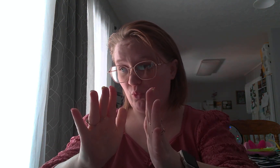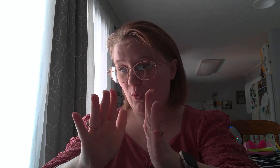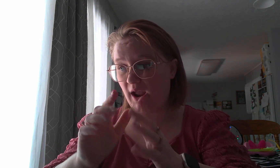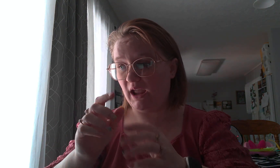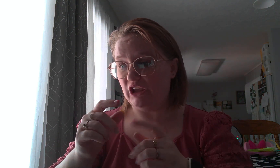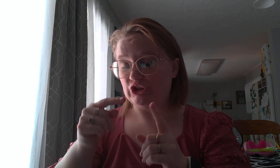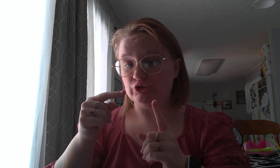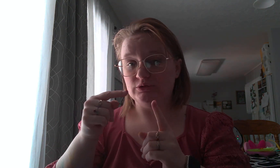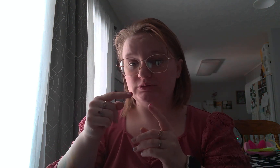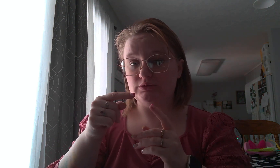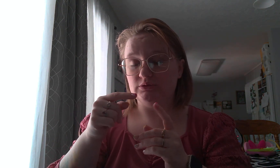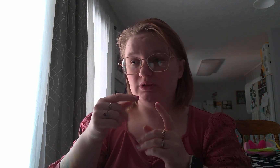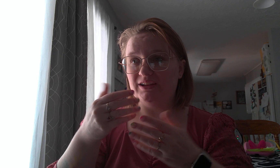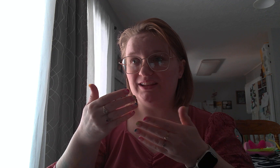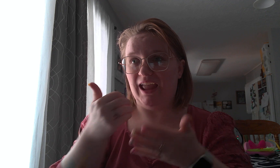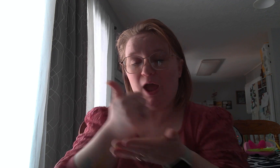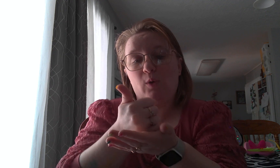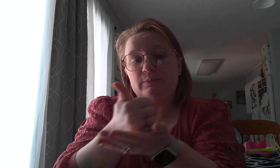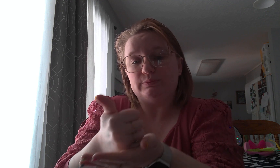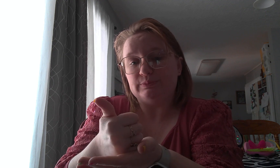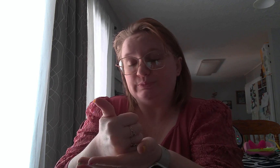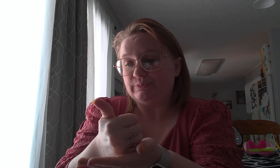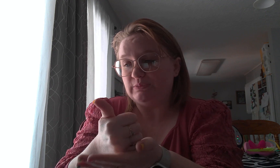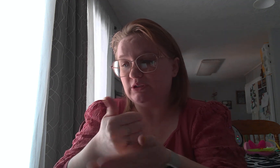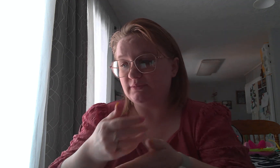especially the way